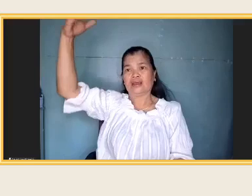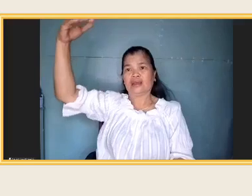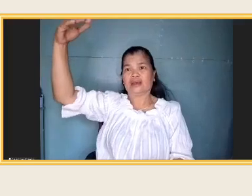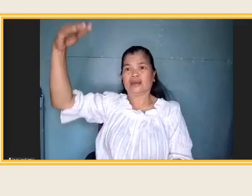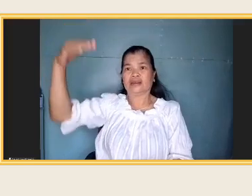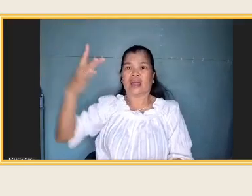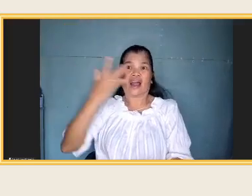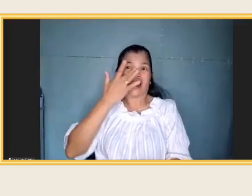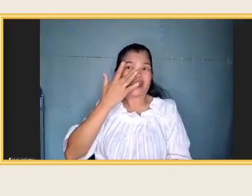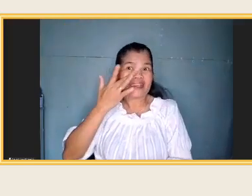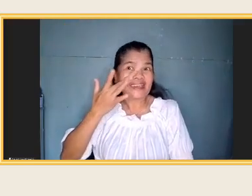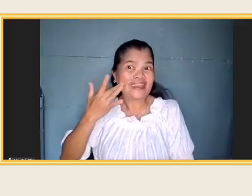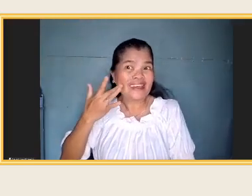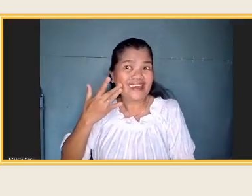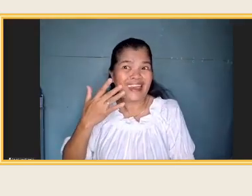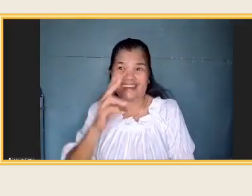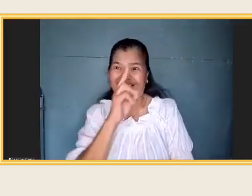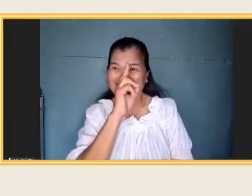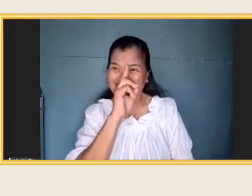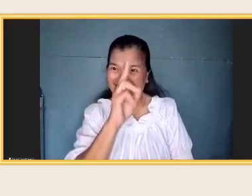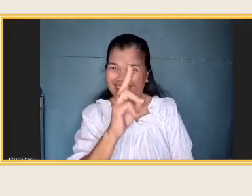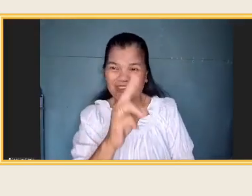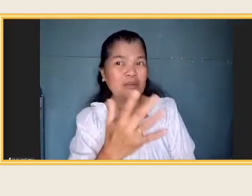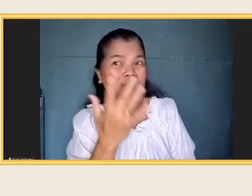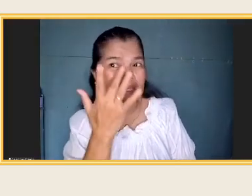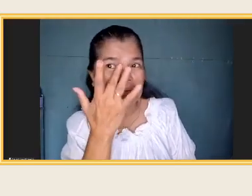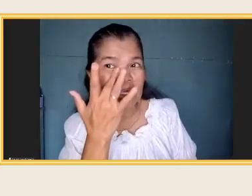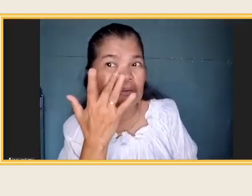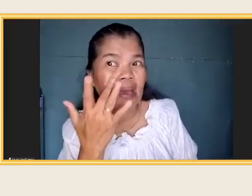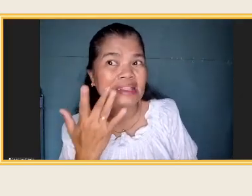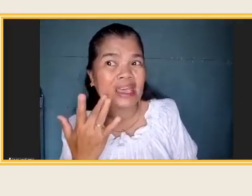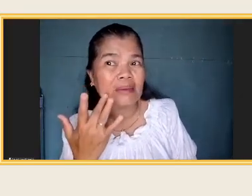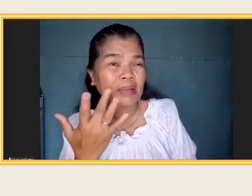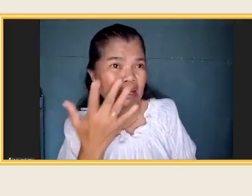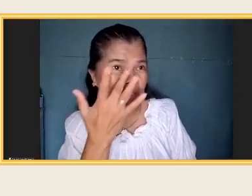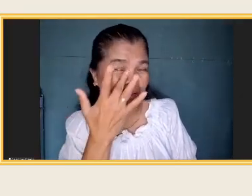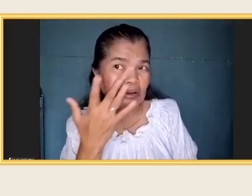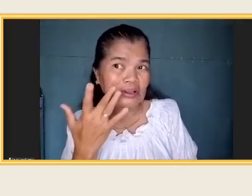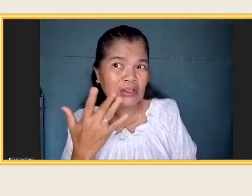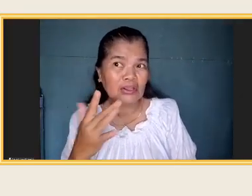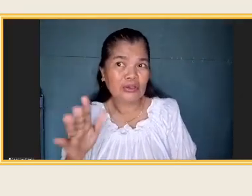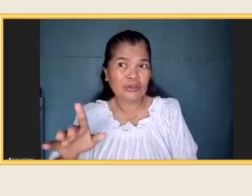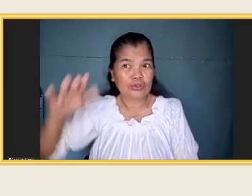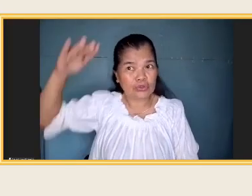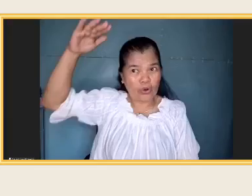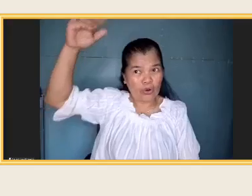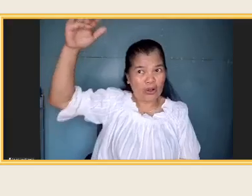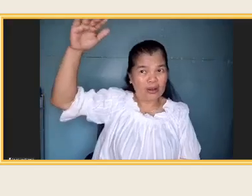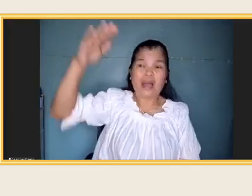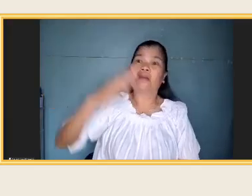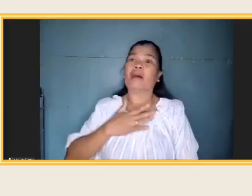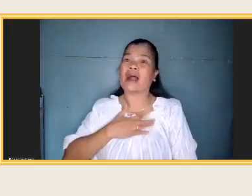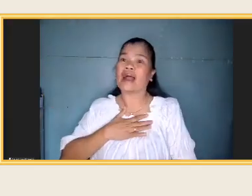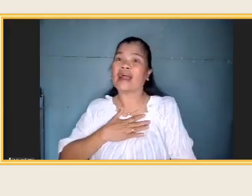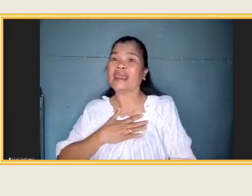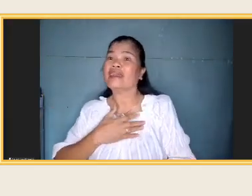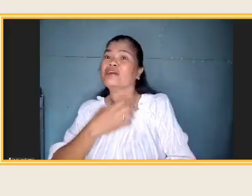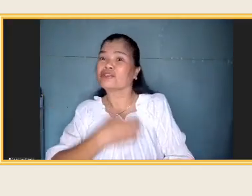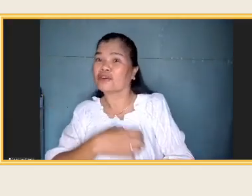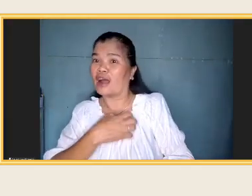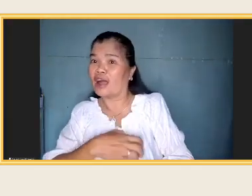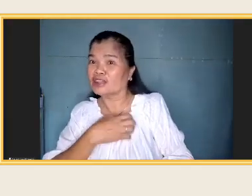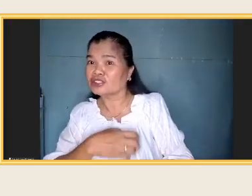tall, dark, and handsome. Di ba sabi ko sa inyo, maitim, ganito? Tall,